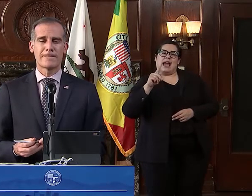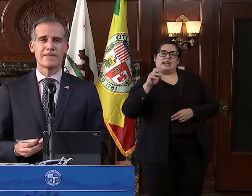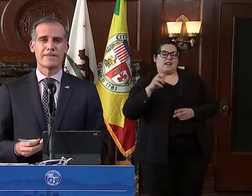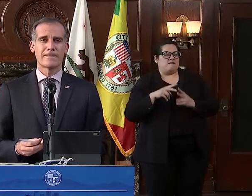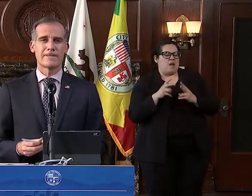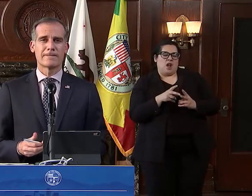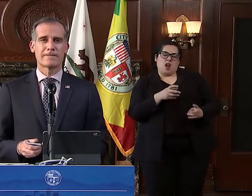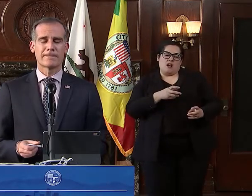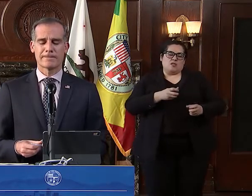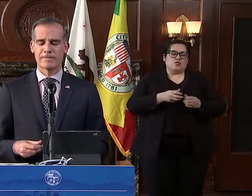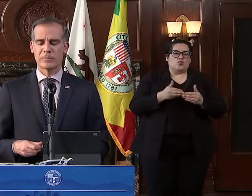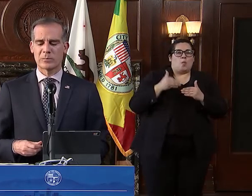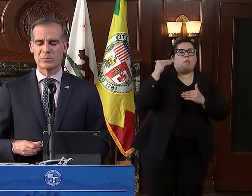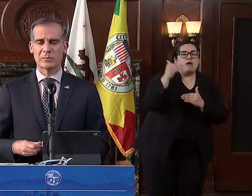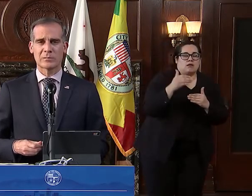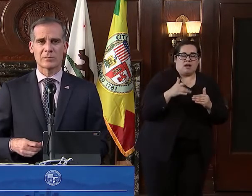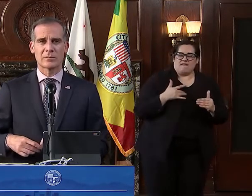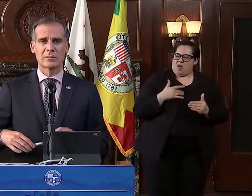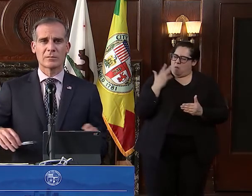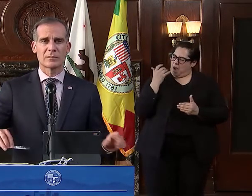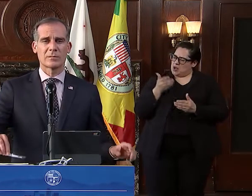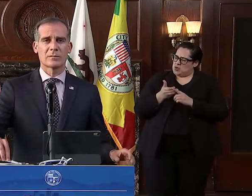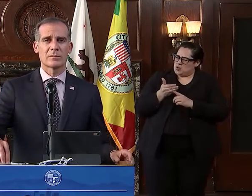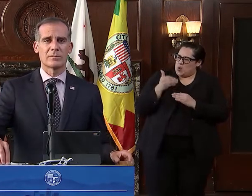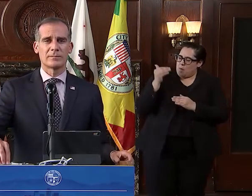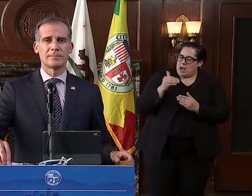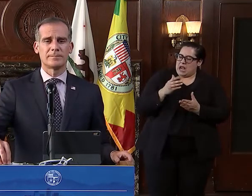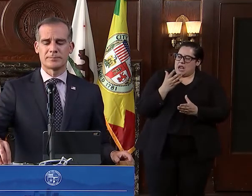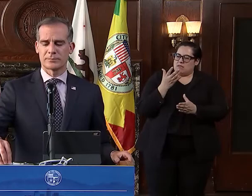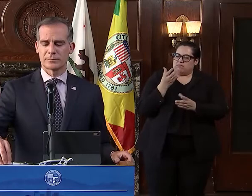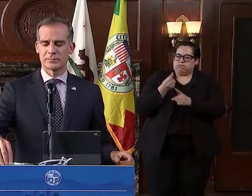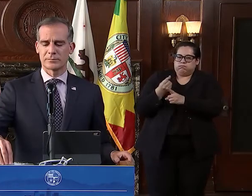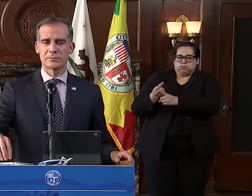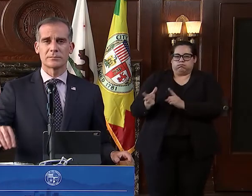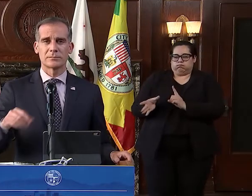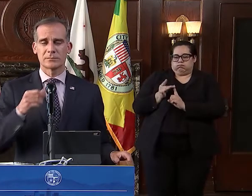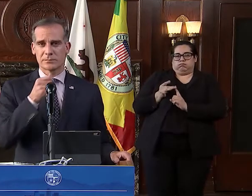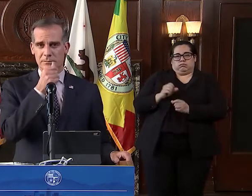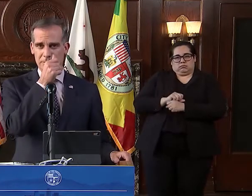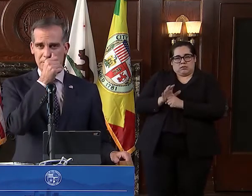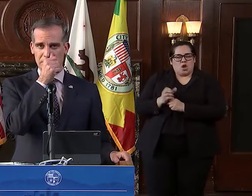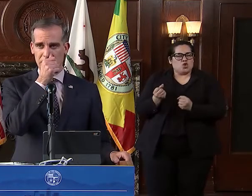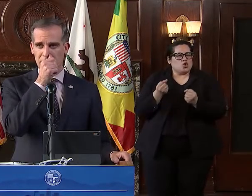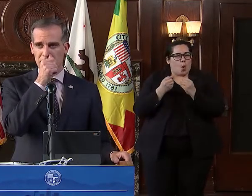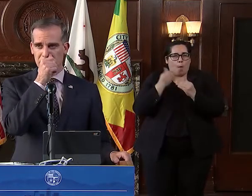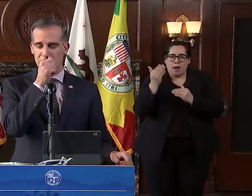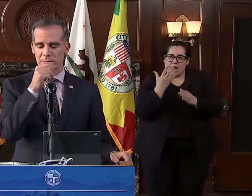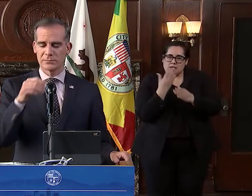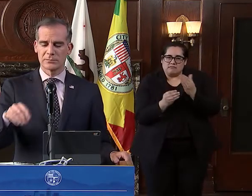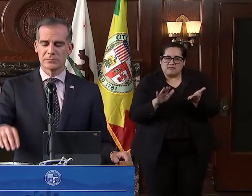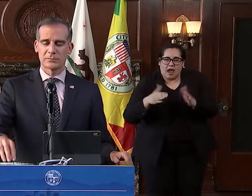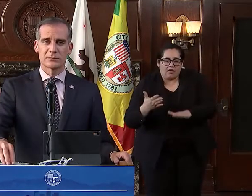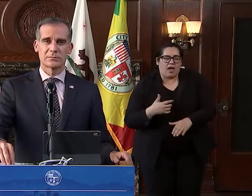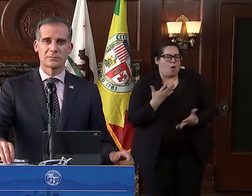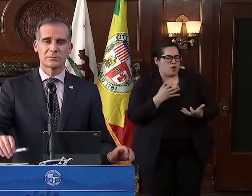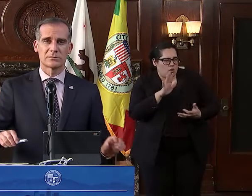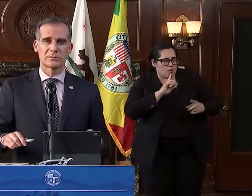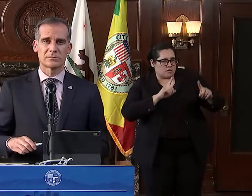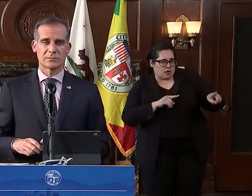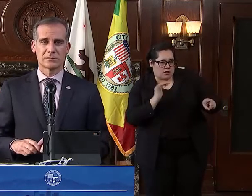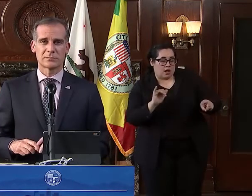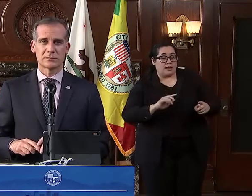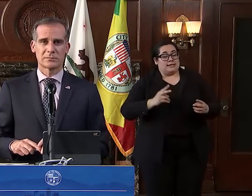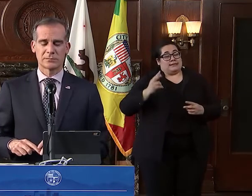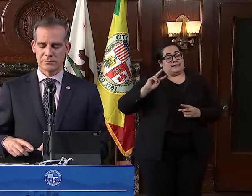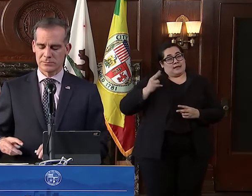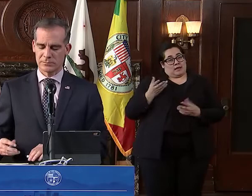to why there are so many cases and so many deaths. I wonder if you have a response to that. And secondly, I'm wondering if the